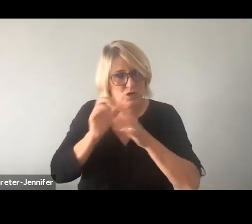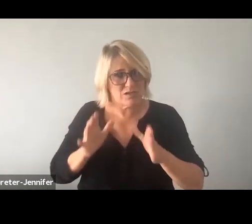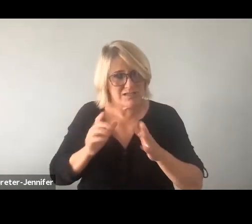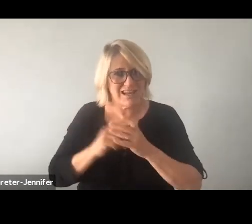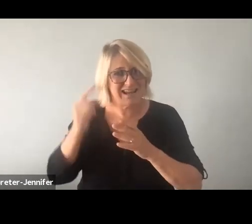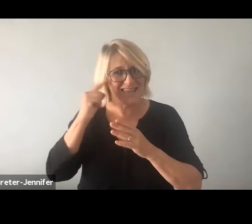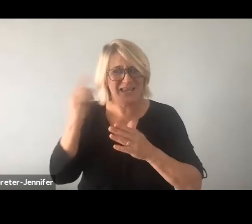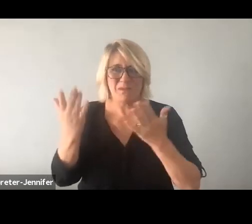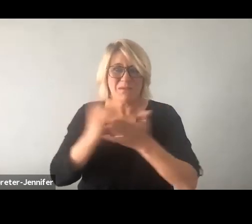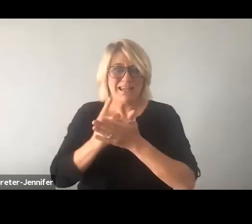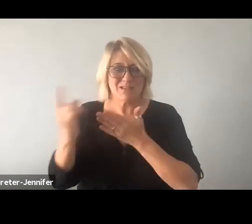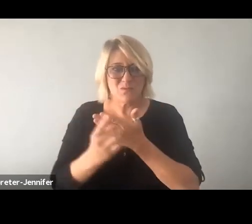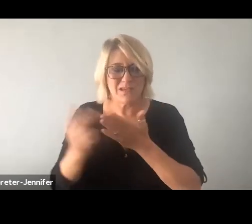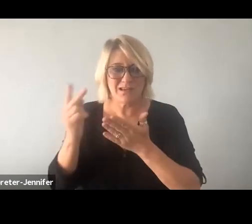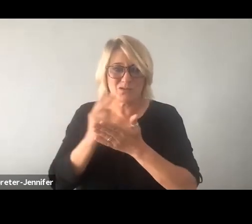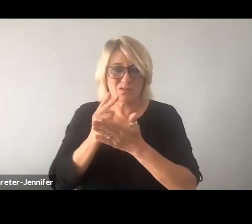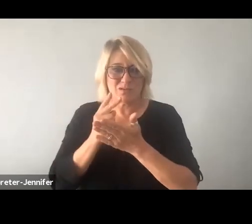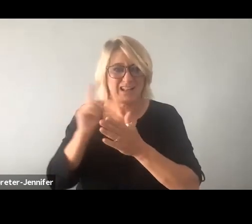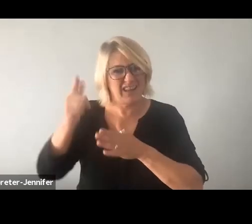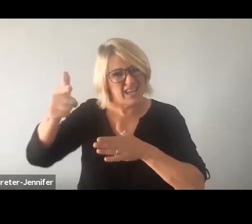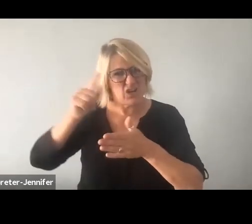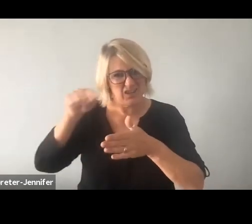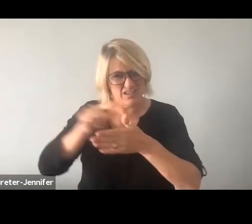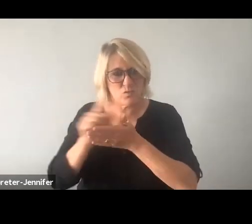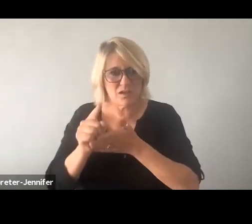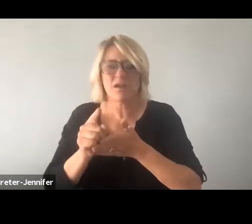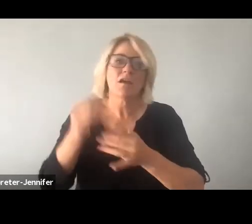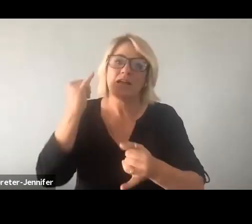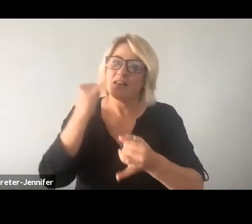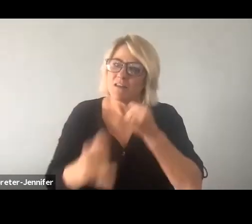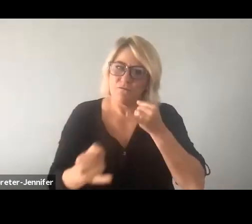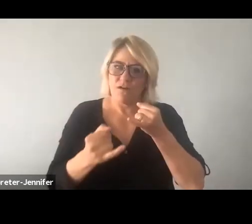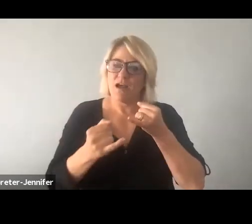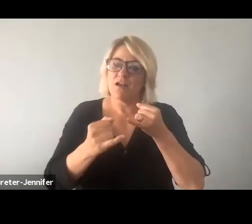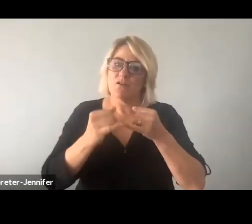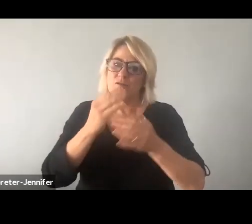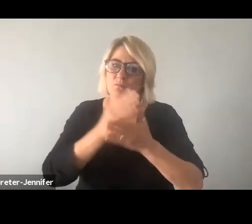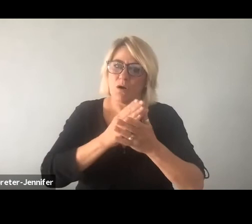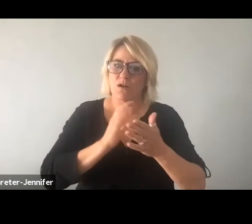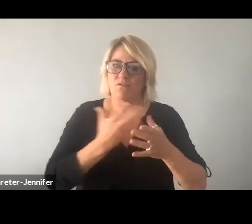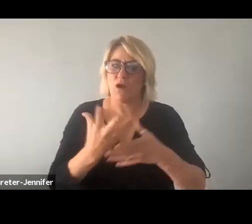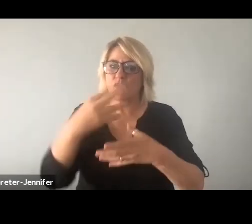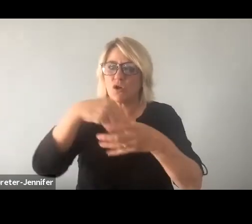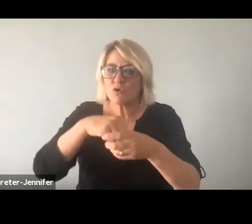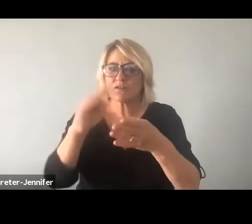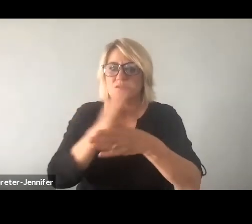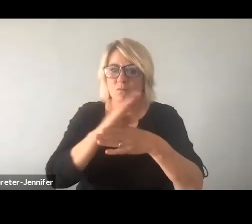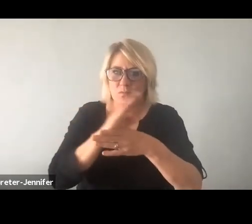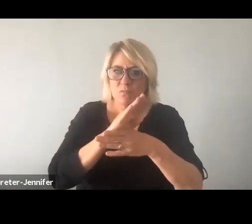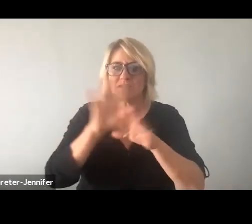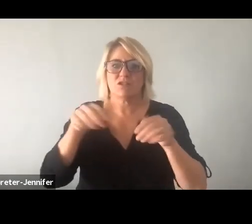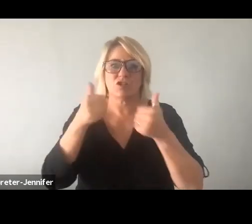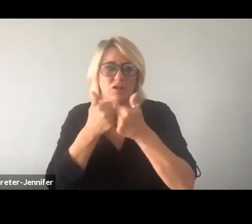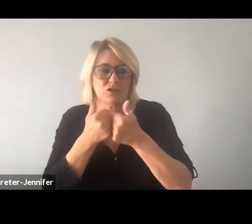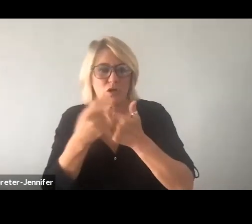next week or later this week, we will be in the final stages of our Inclusive Business Pipeline Challenge, where